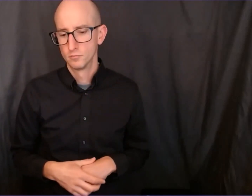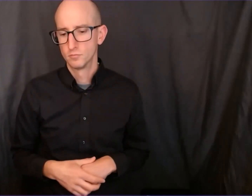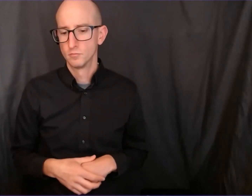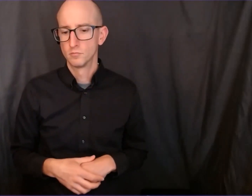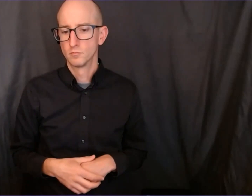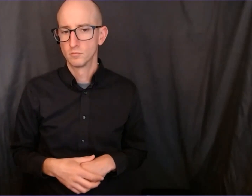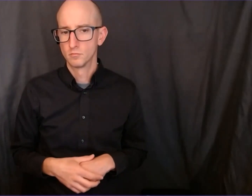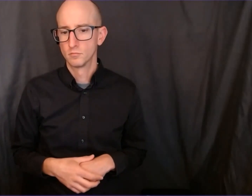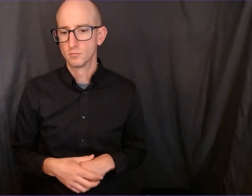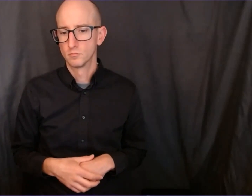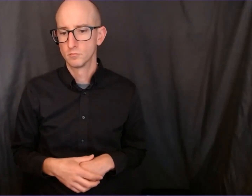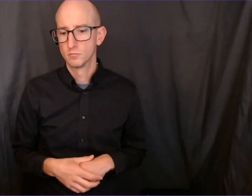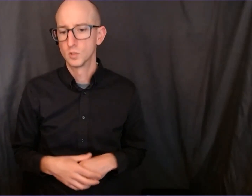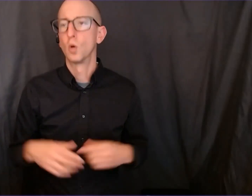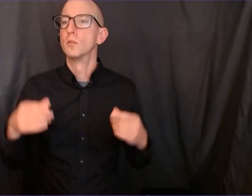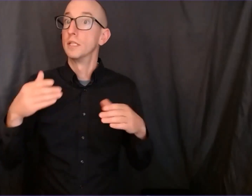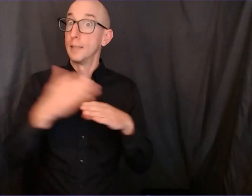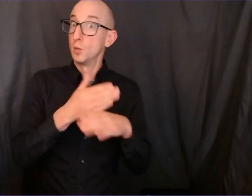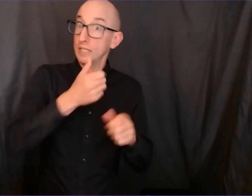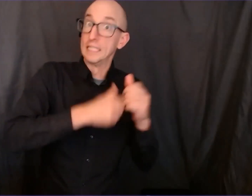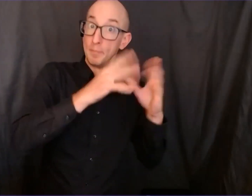between the meetings. Sophia.